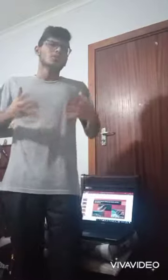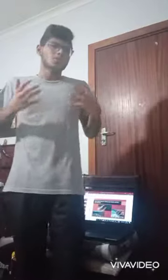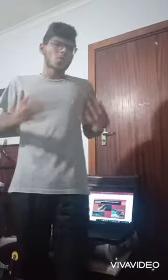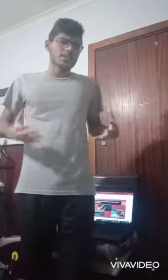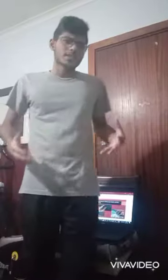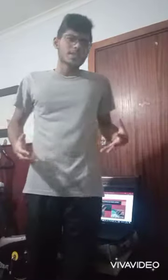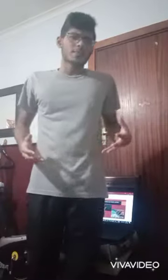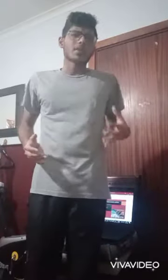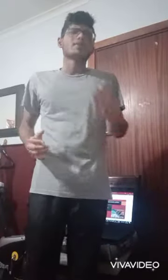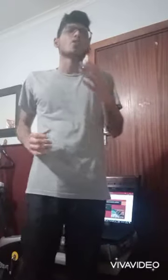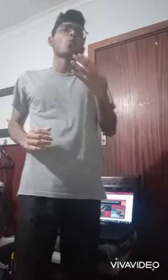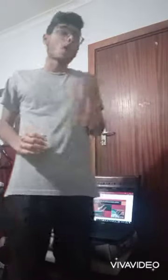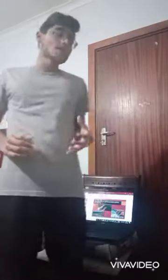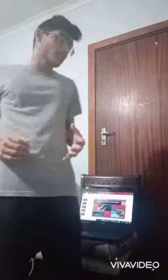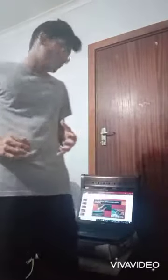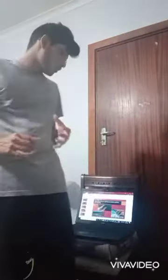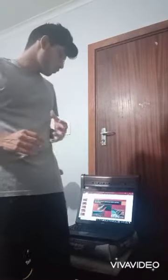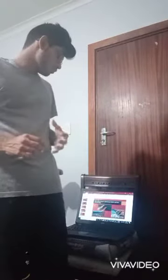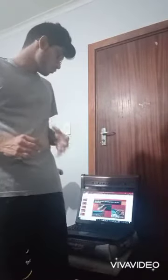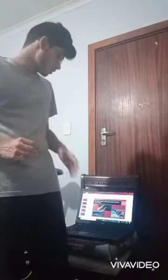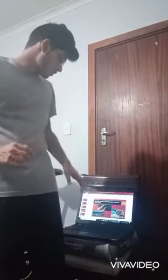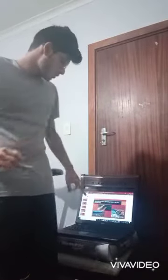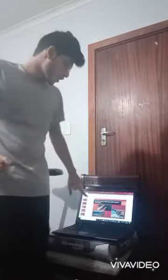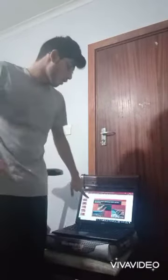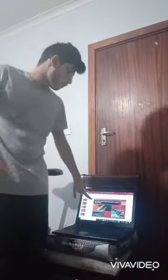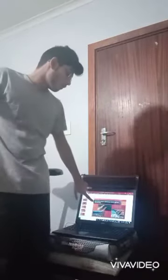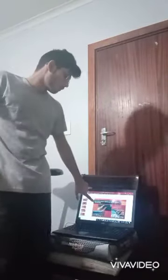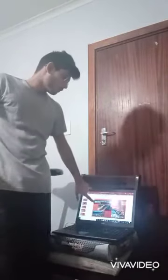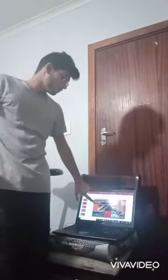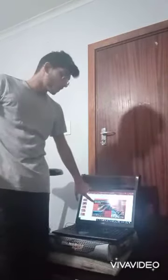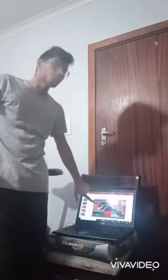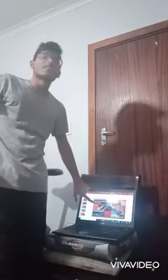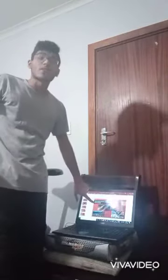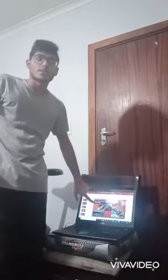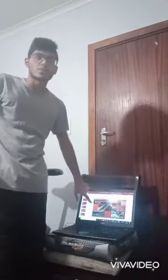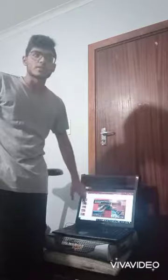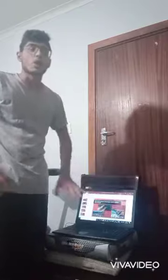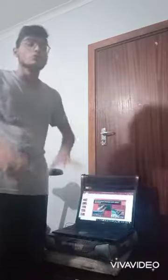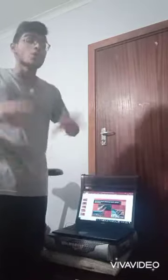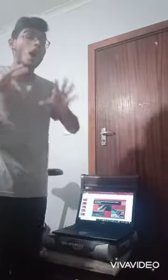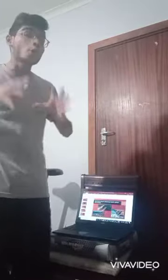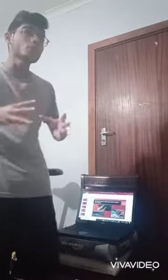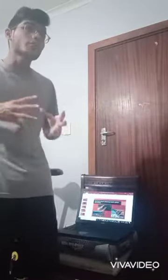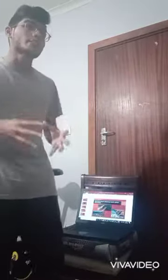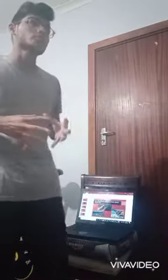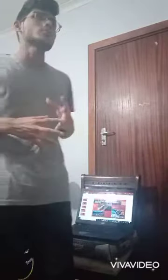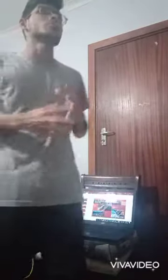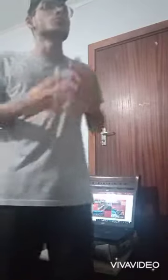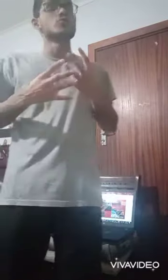So we see that water can be polluted by factories. So how do factories pollute